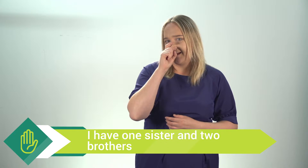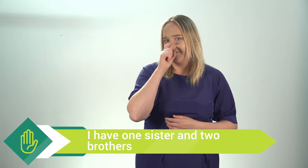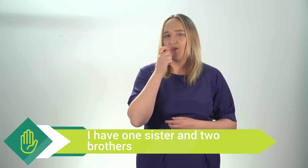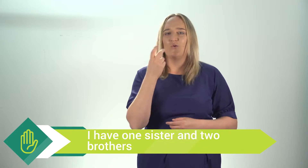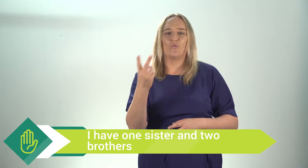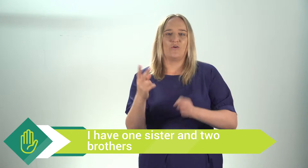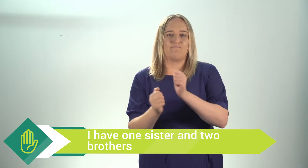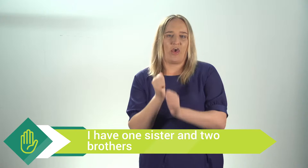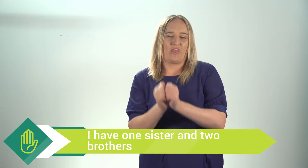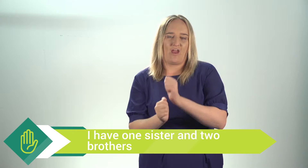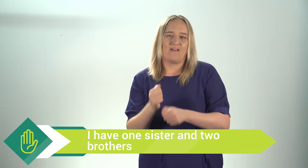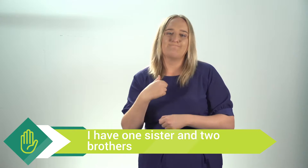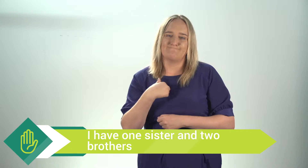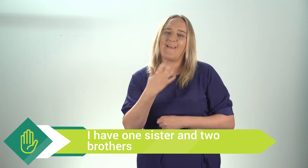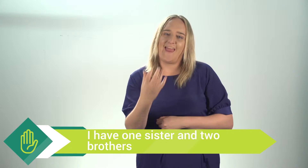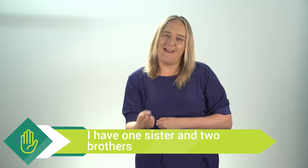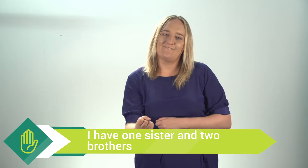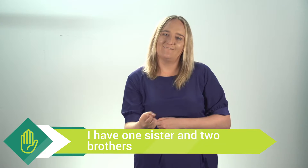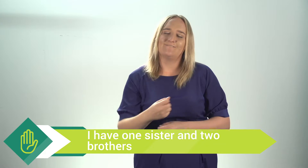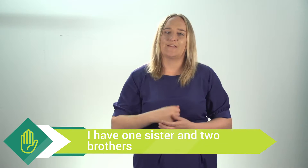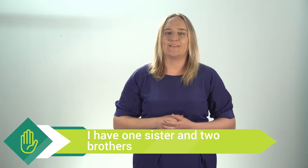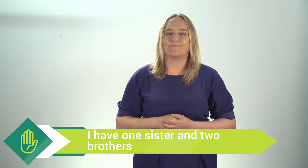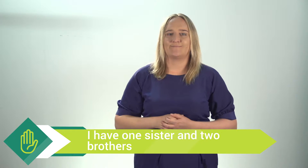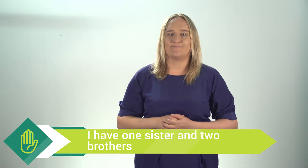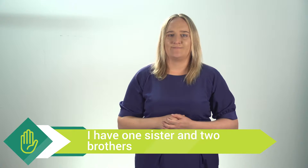I have 1 sister and 2 brothers.